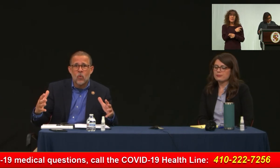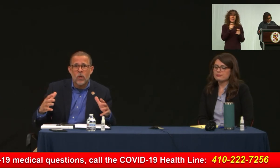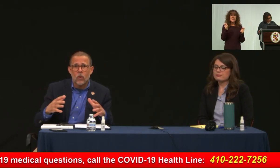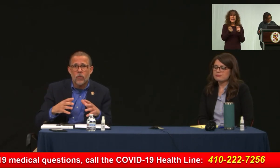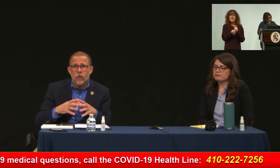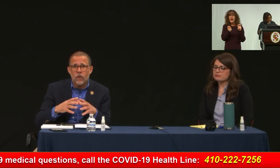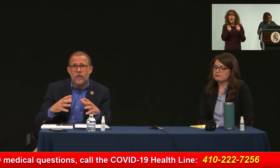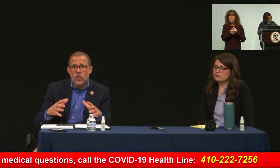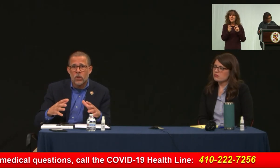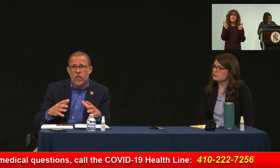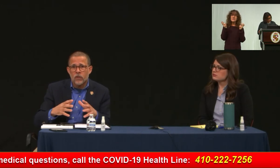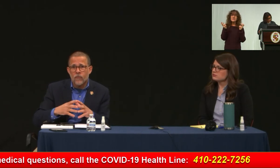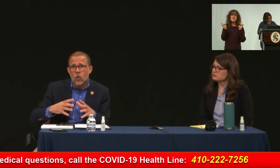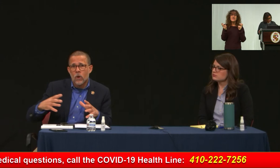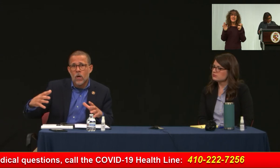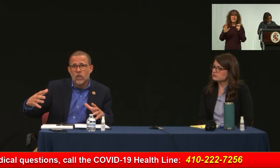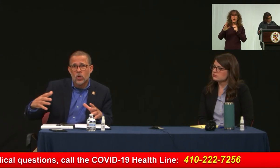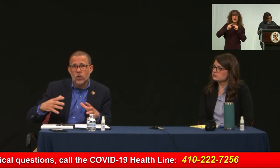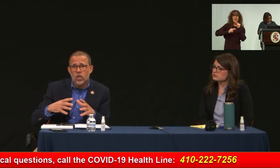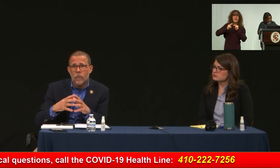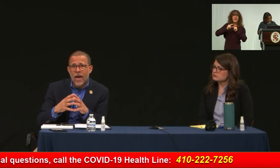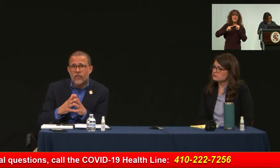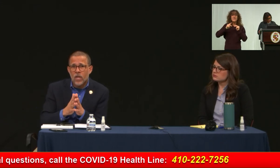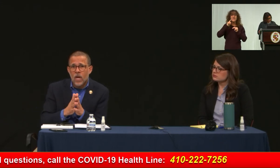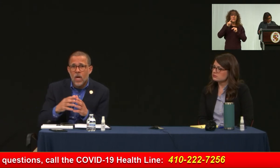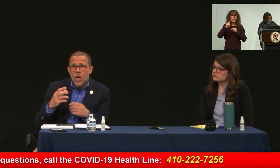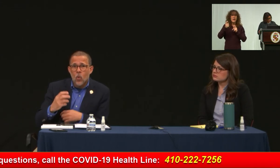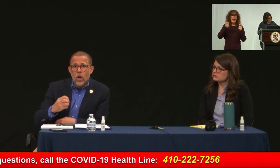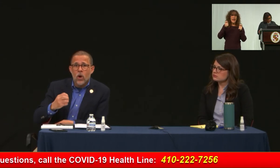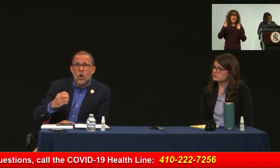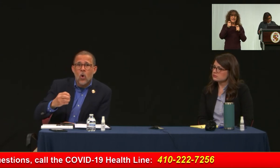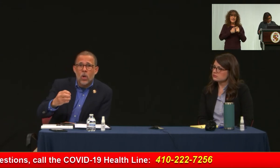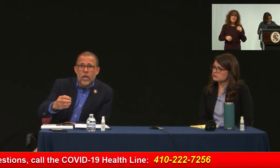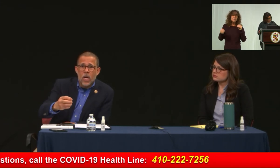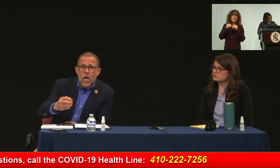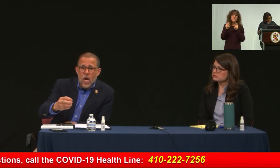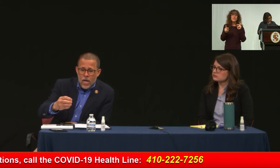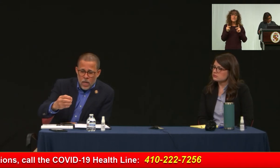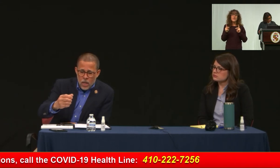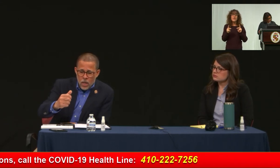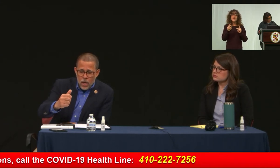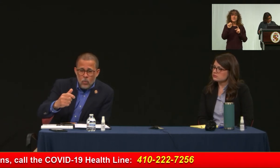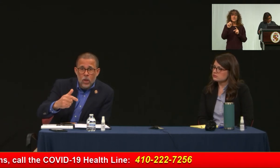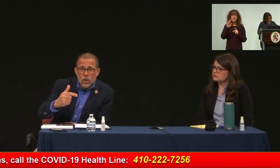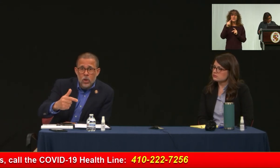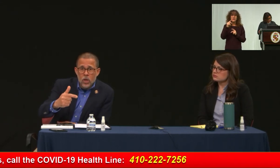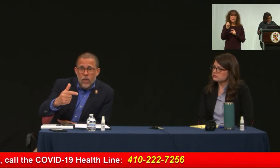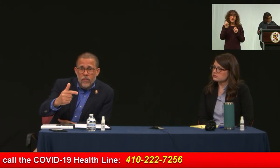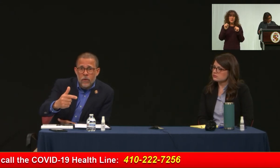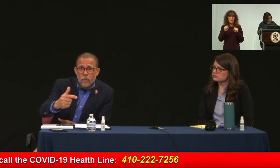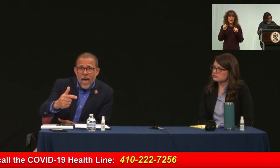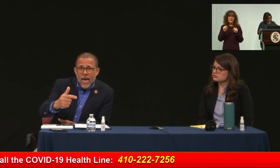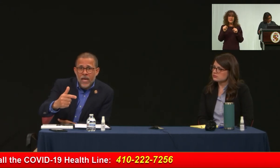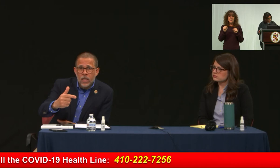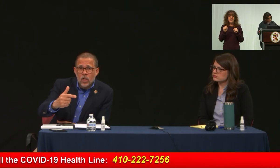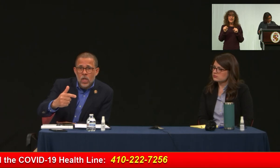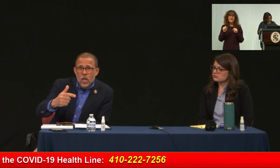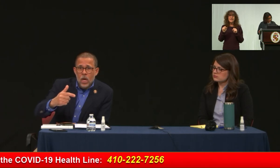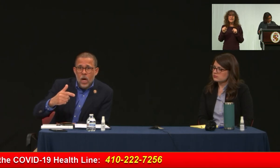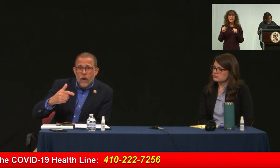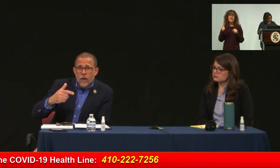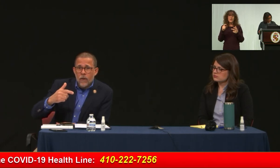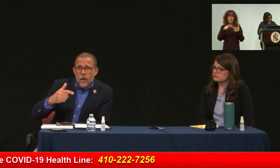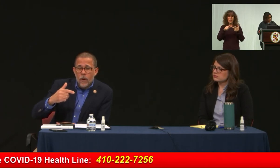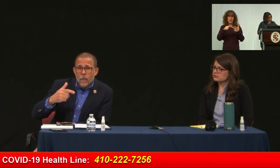adapting, if you will, the facilities for surge capacity. We are calling on, and will include in the third package,